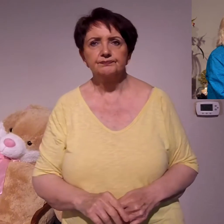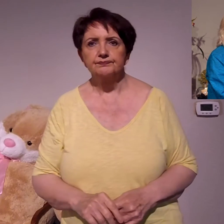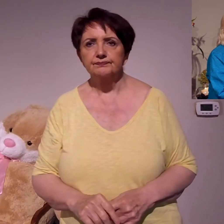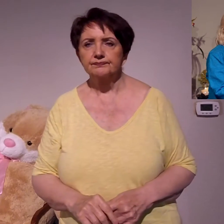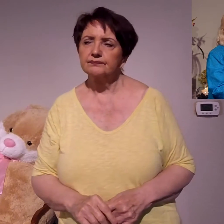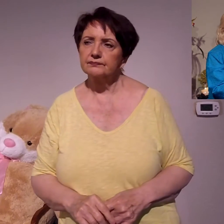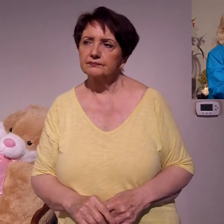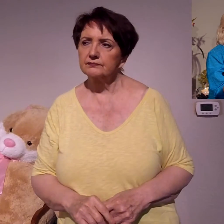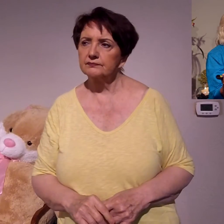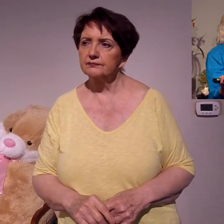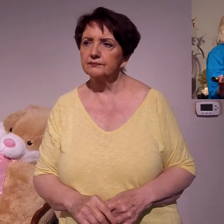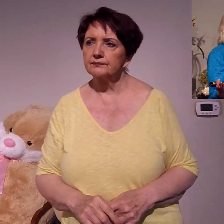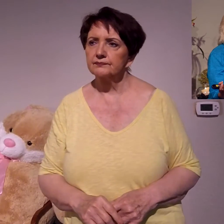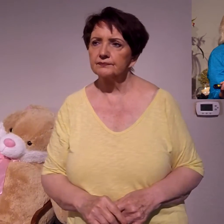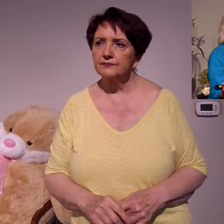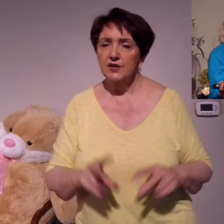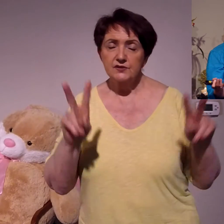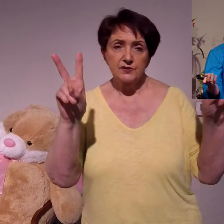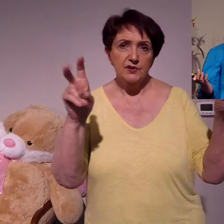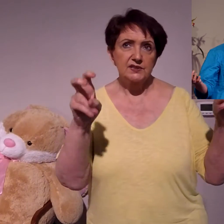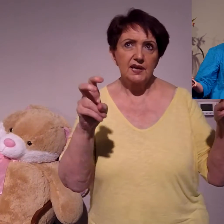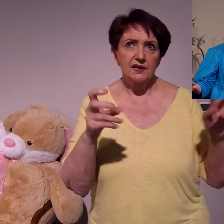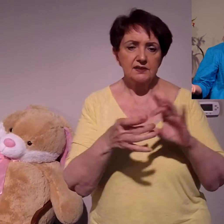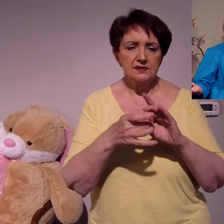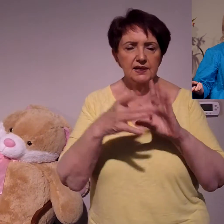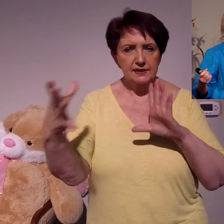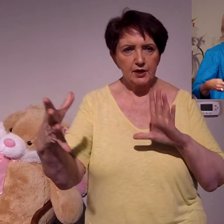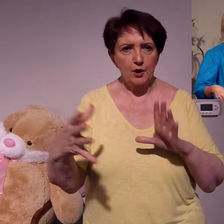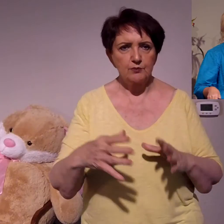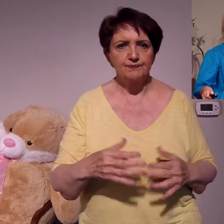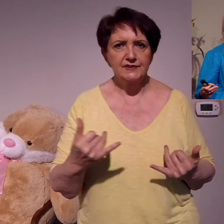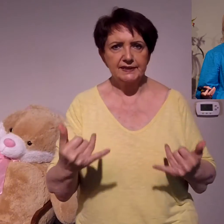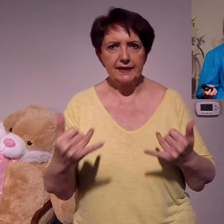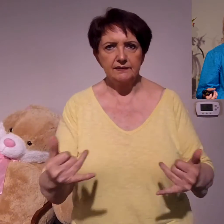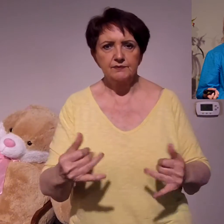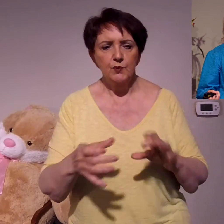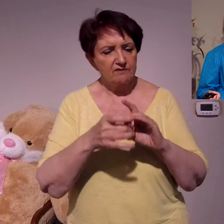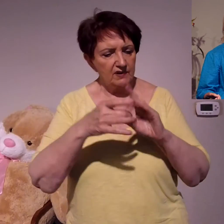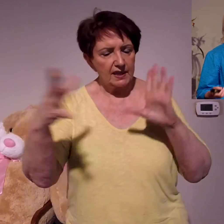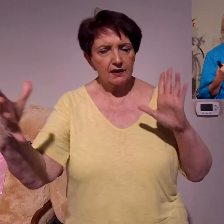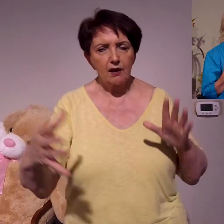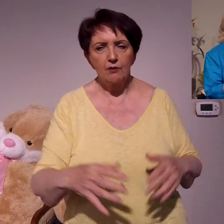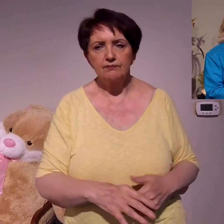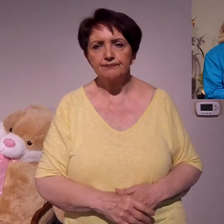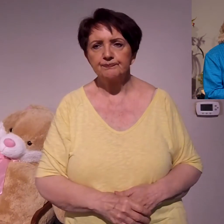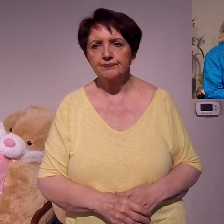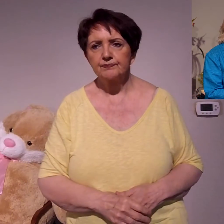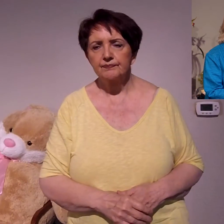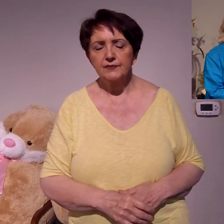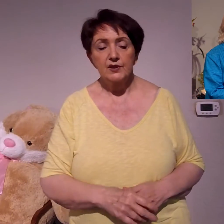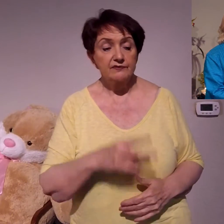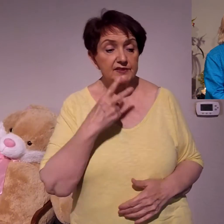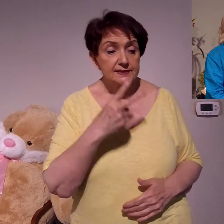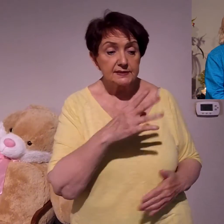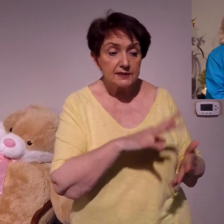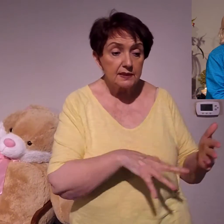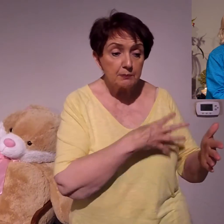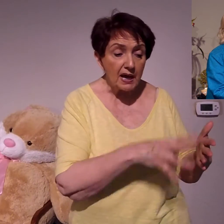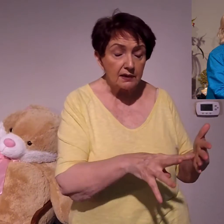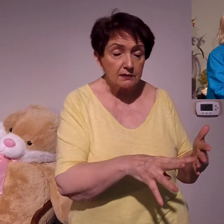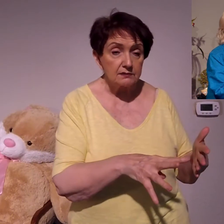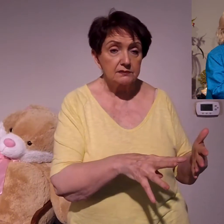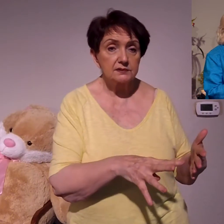we thought, and of course, the title of our talk today is Let It Go. We actually have to let go of these patterns. We have to see them as best we